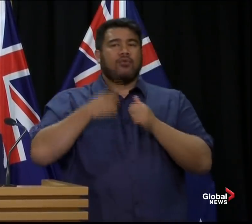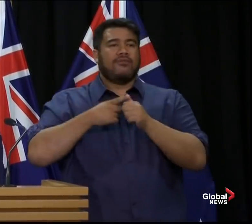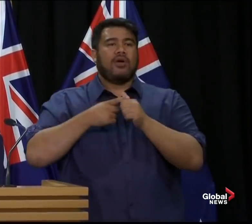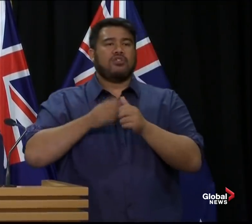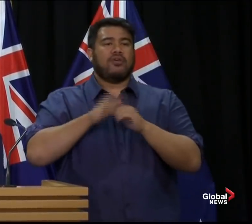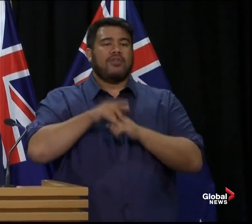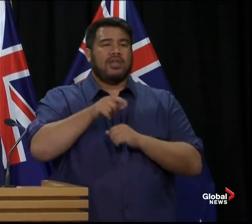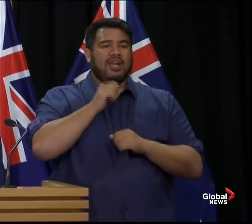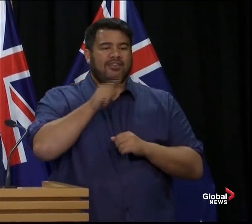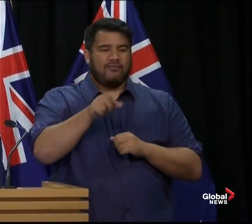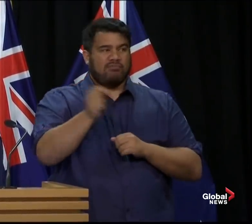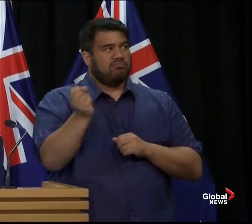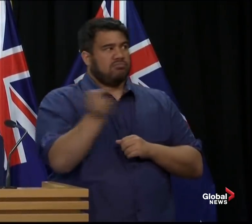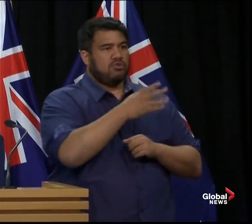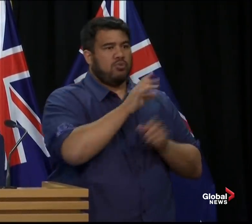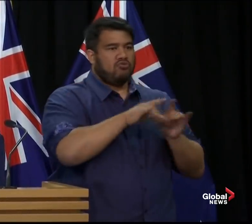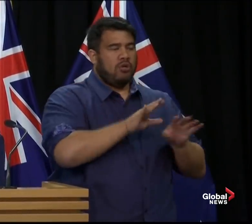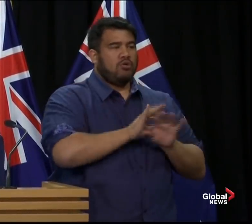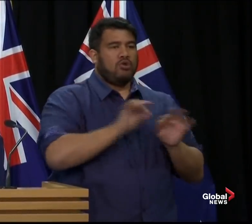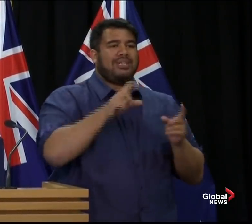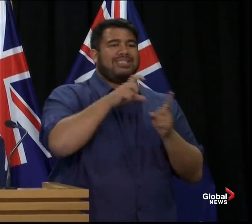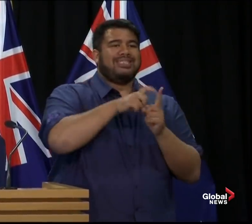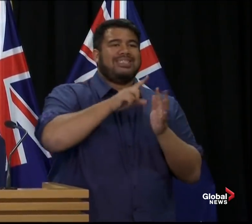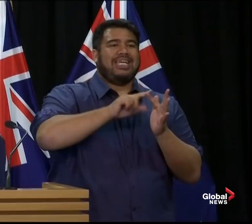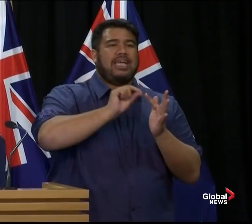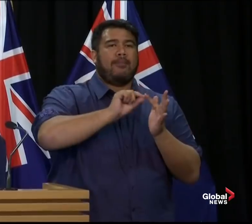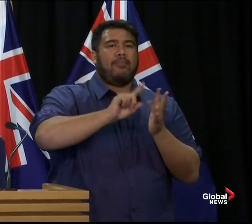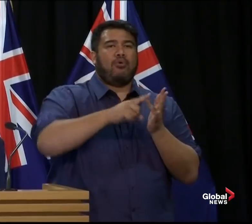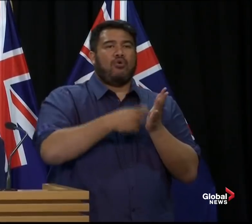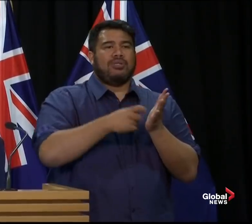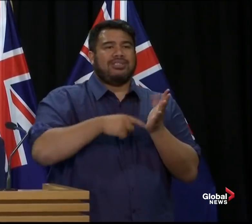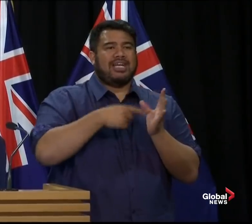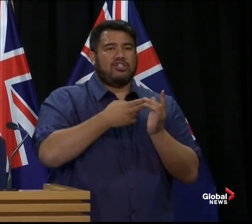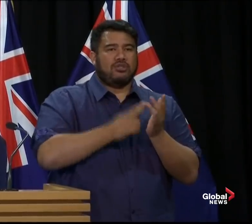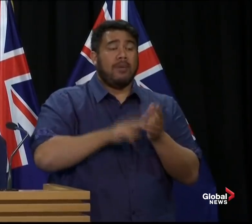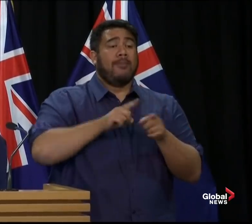the cases where you have seen deportation, it's